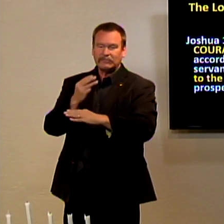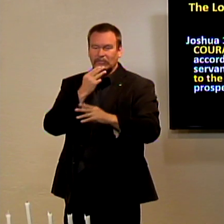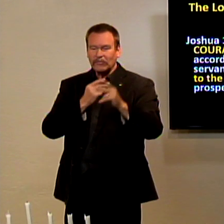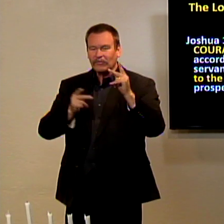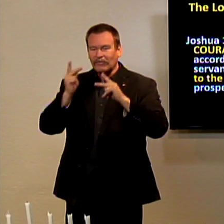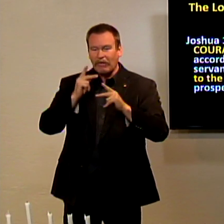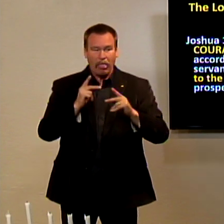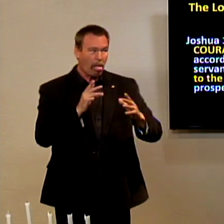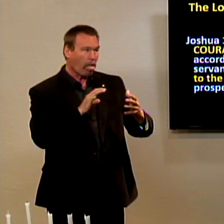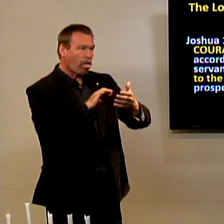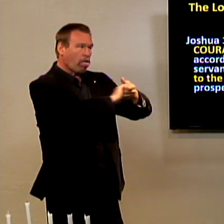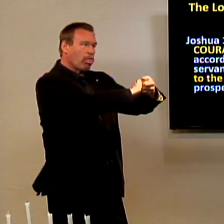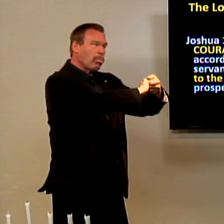died.